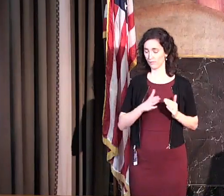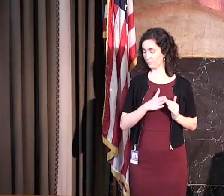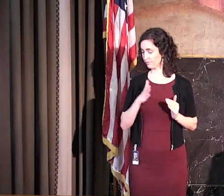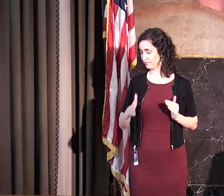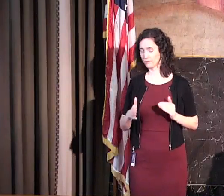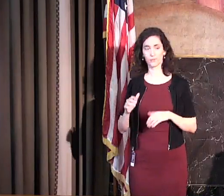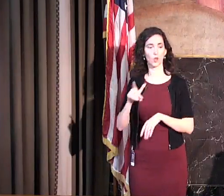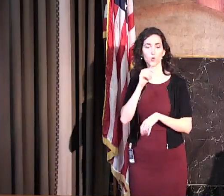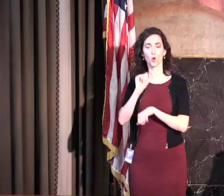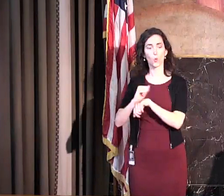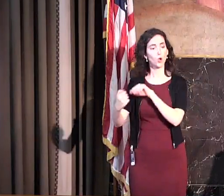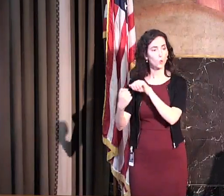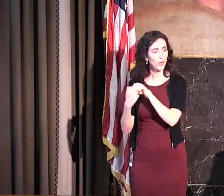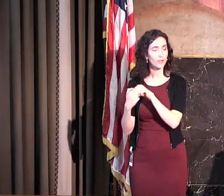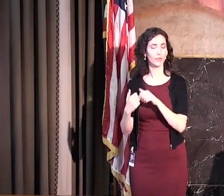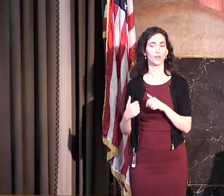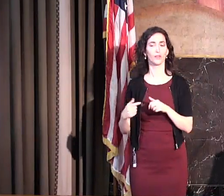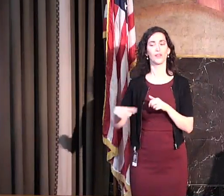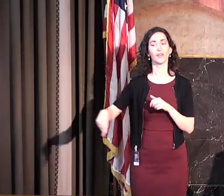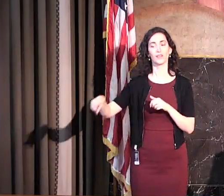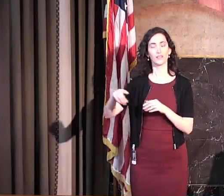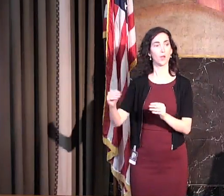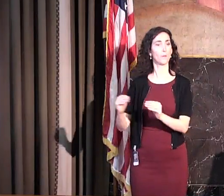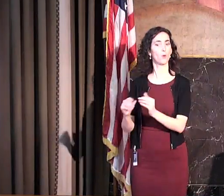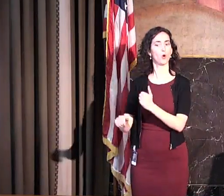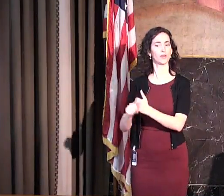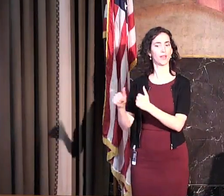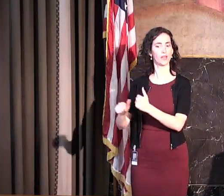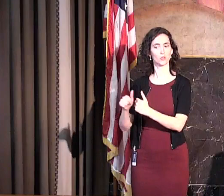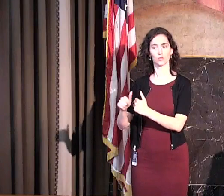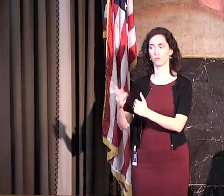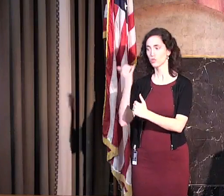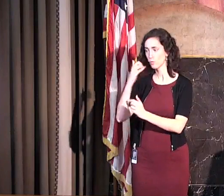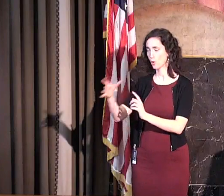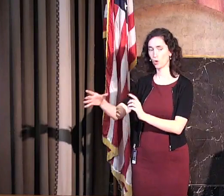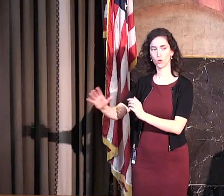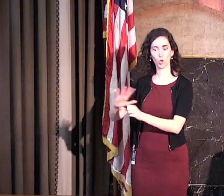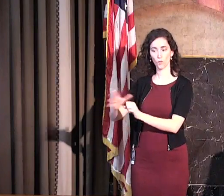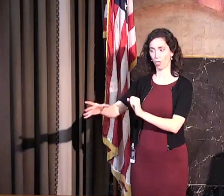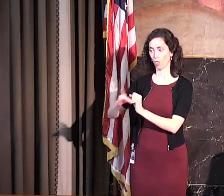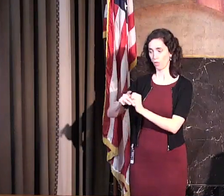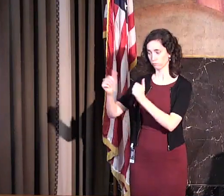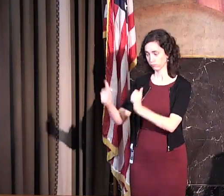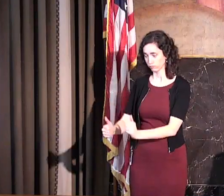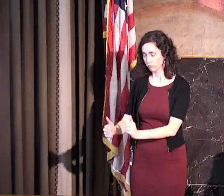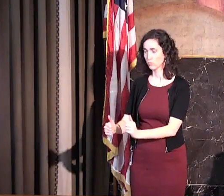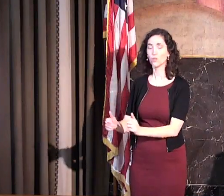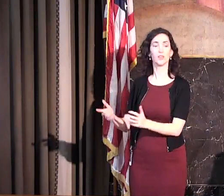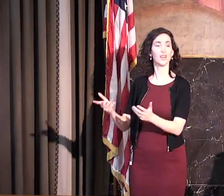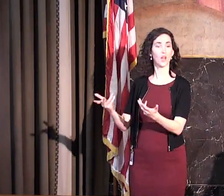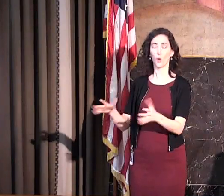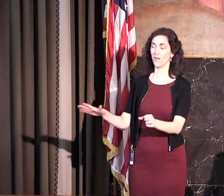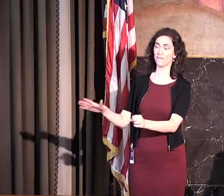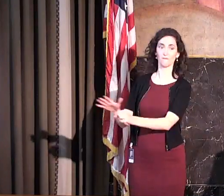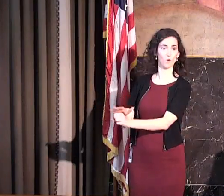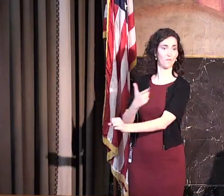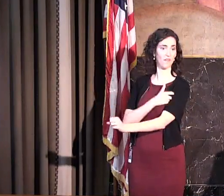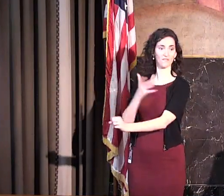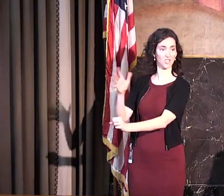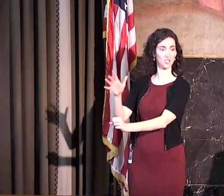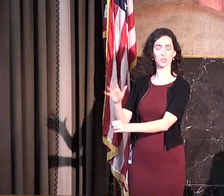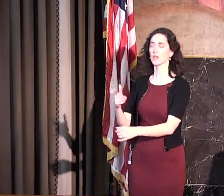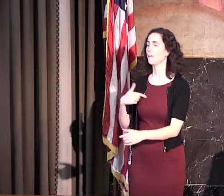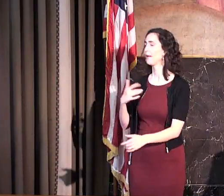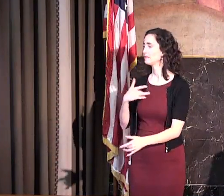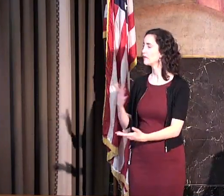colleagues of mine who are in increased risk for complications of COVID and fully vaccinated, I've recommended to them, just like I